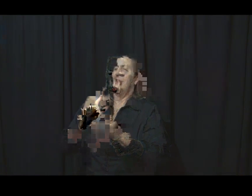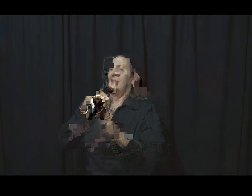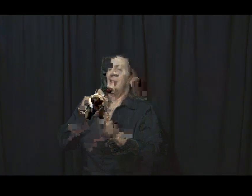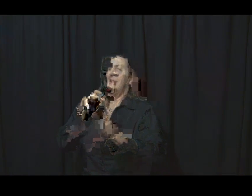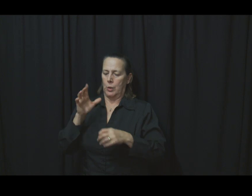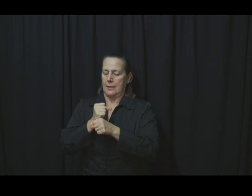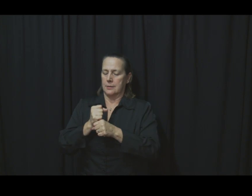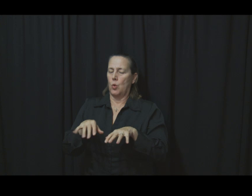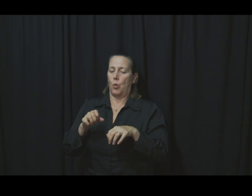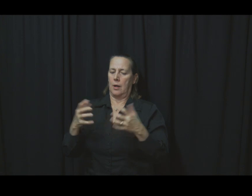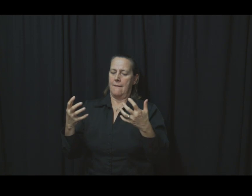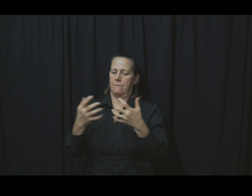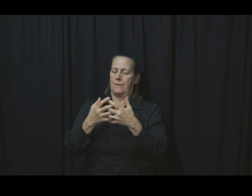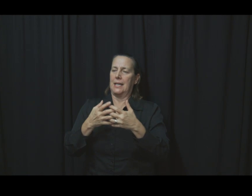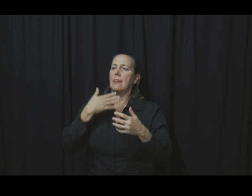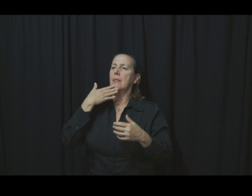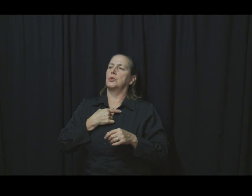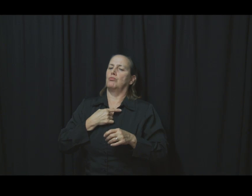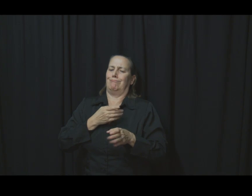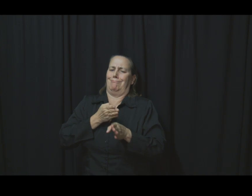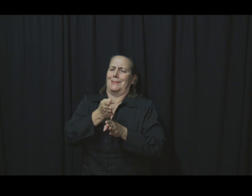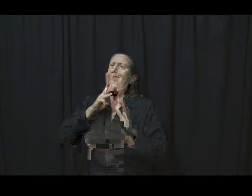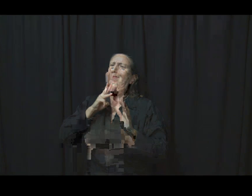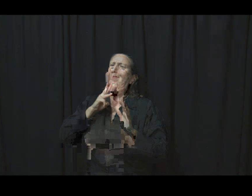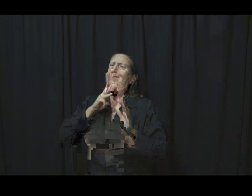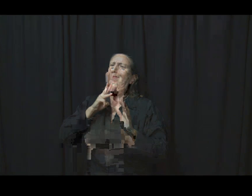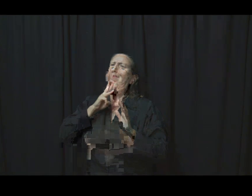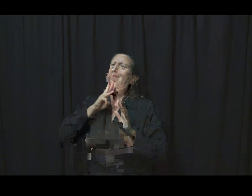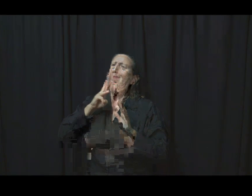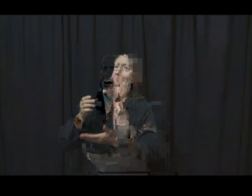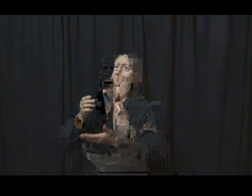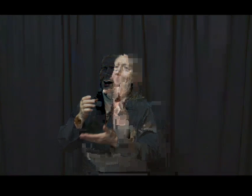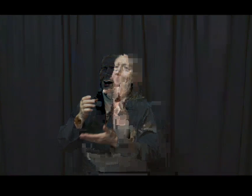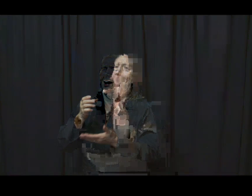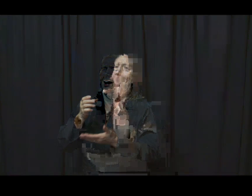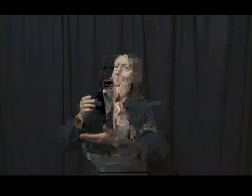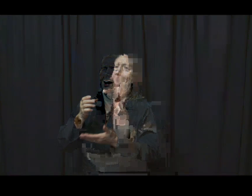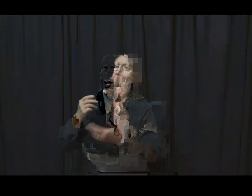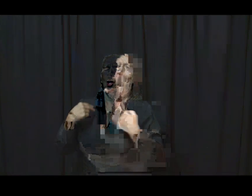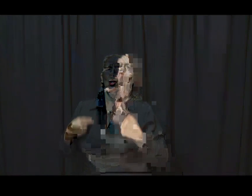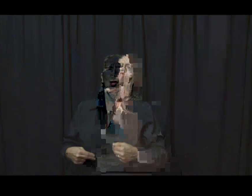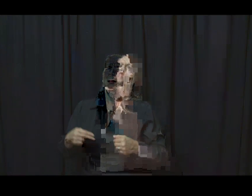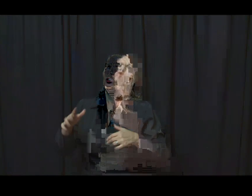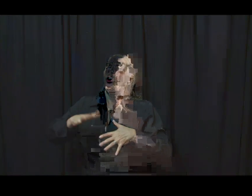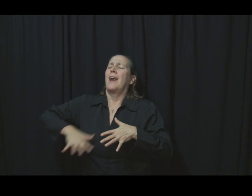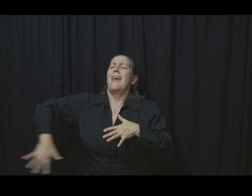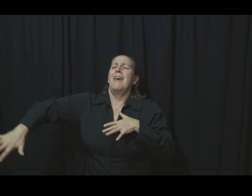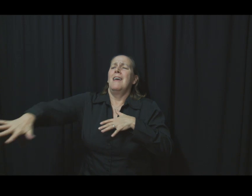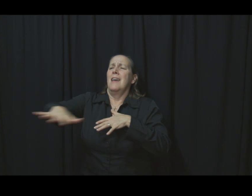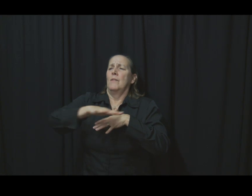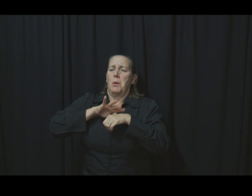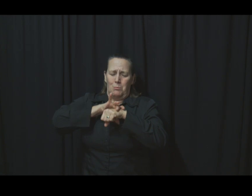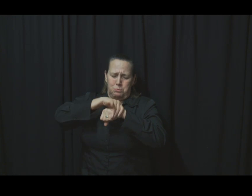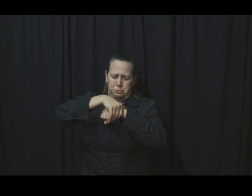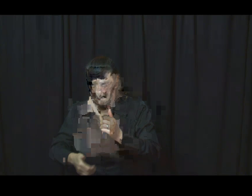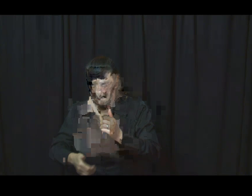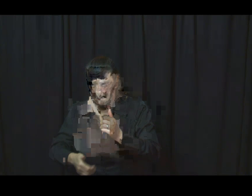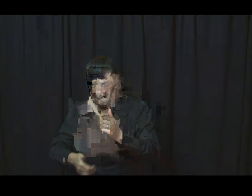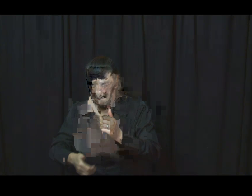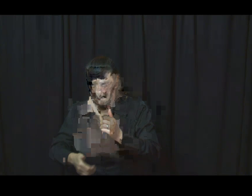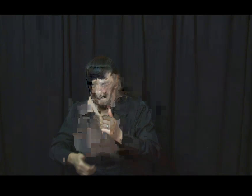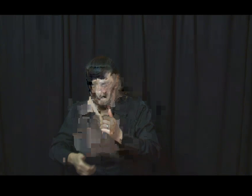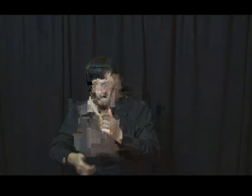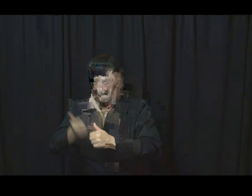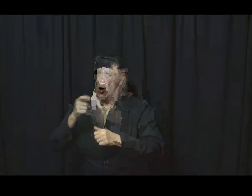standardized tests. It means, such as it is, the evidence of since 1960, where. And so it is our capacity